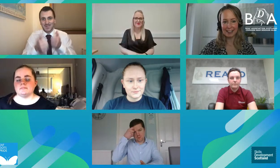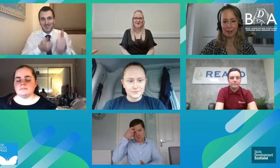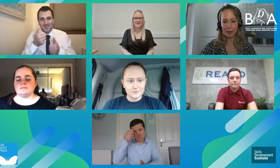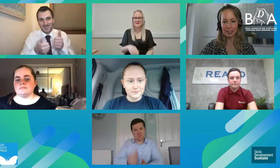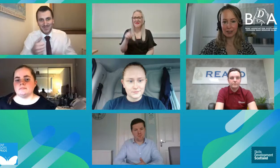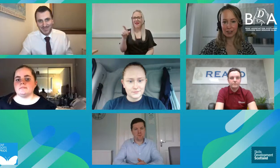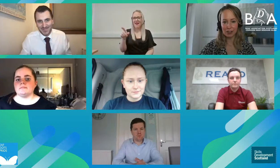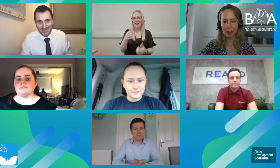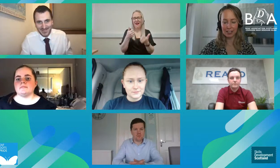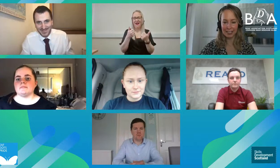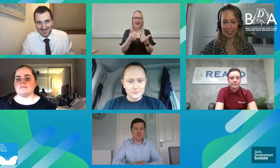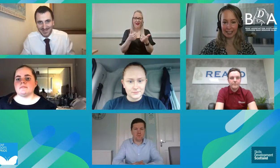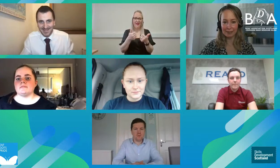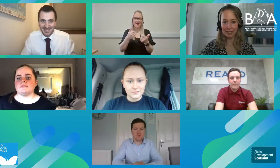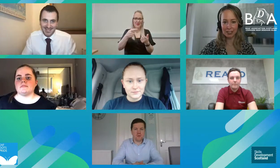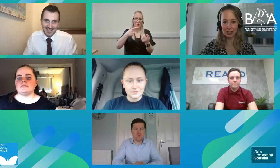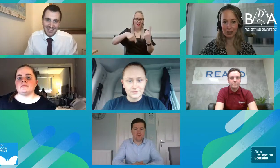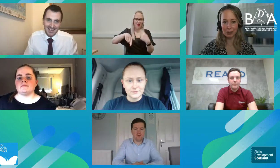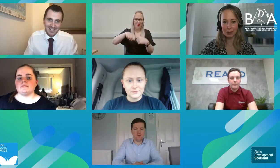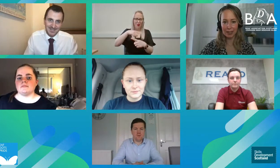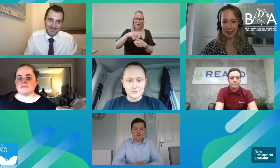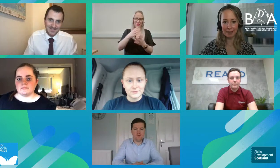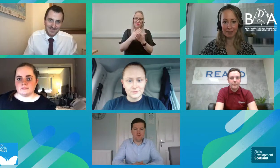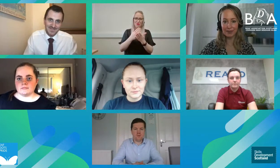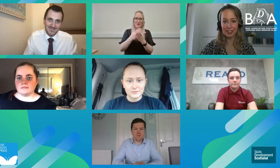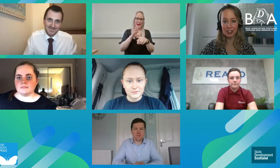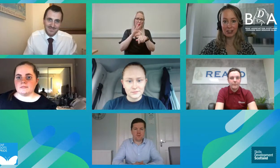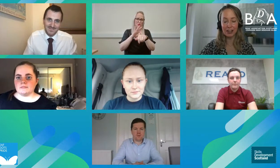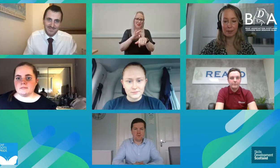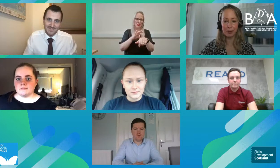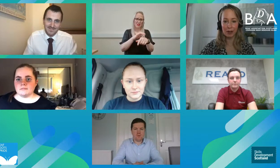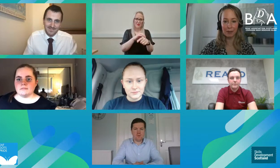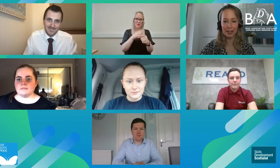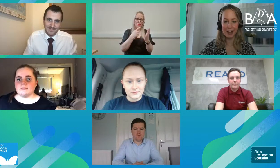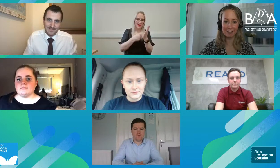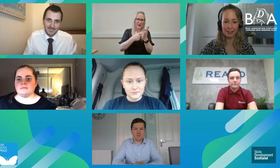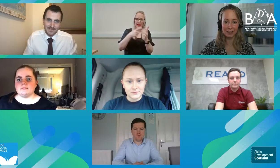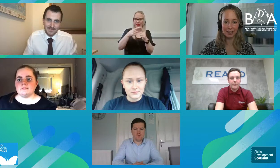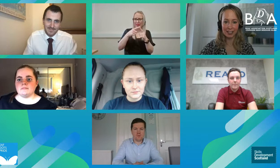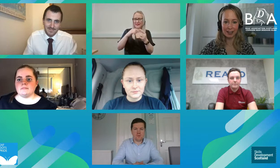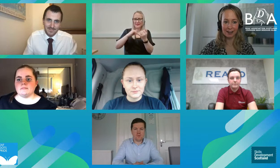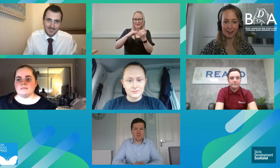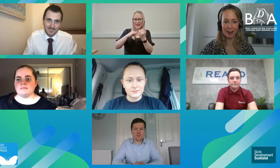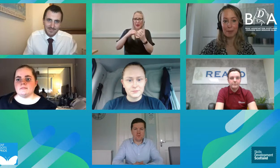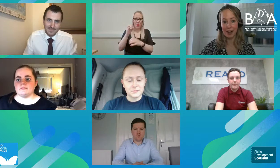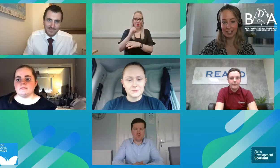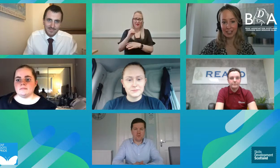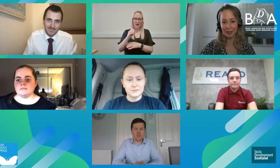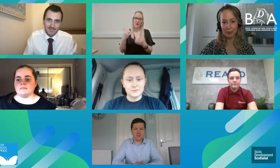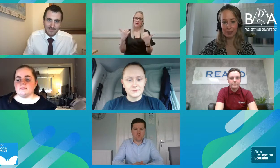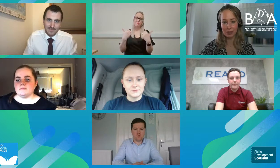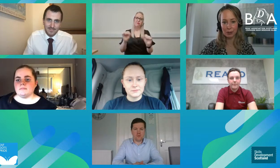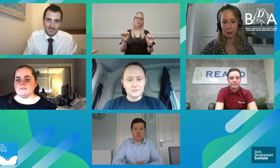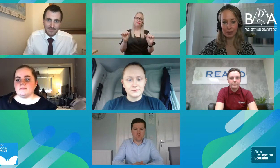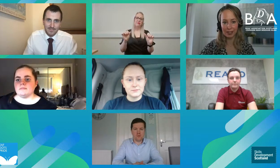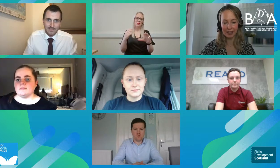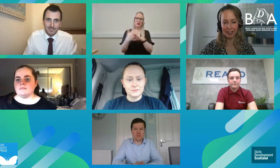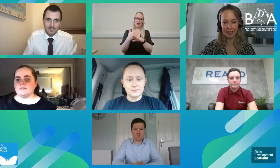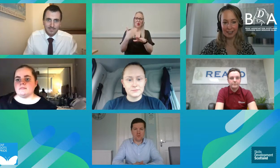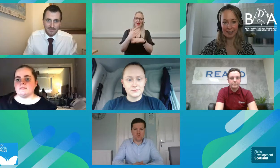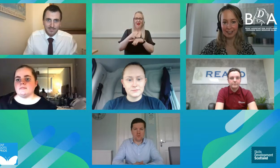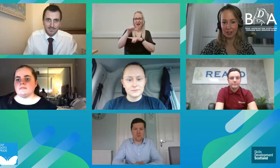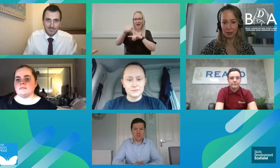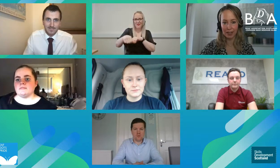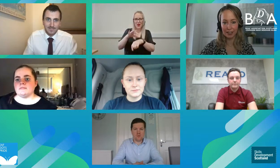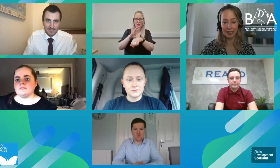I think everybody on this call is testament to securing employment after their apprenticeship. So I